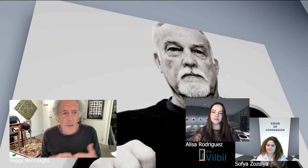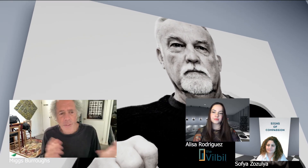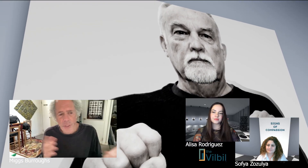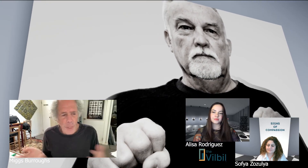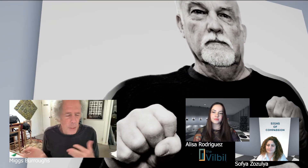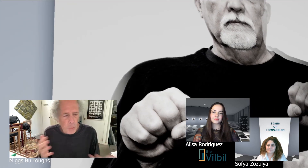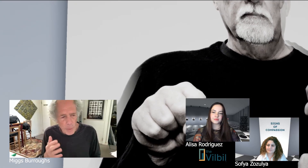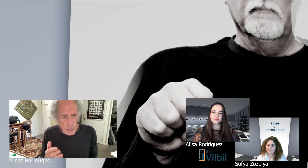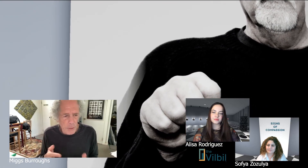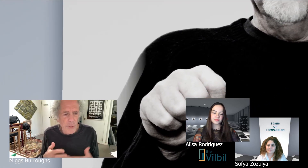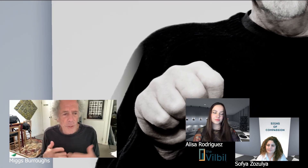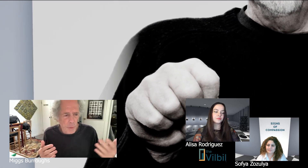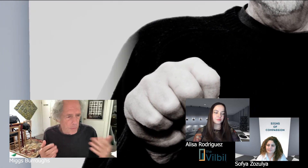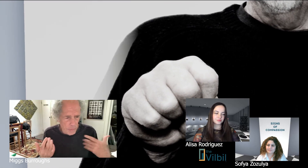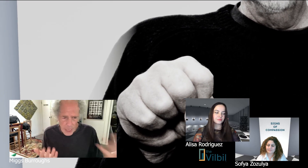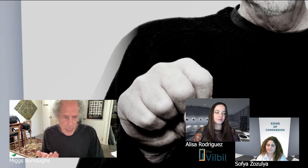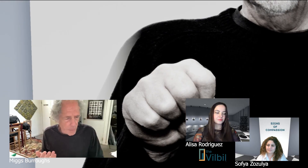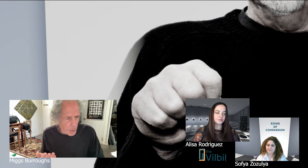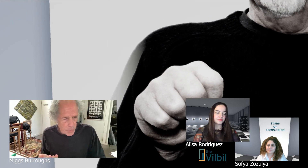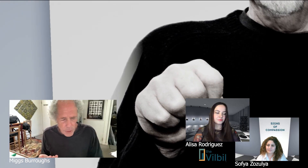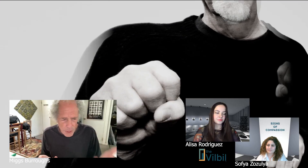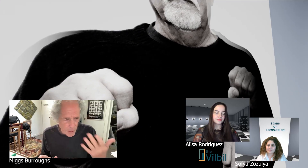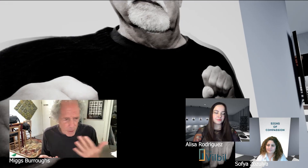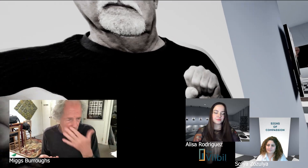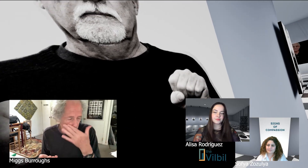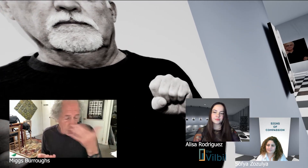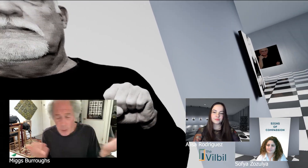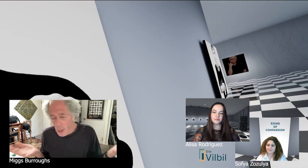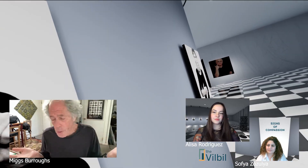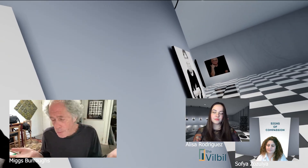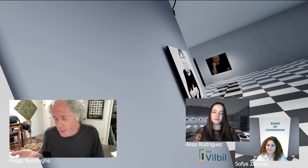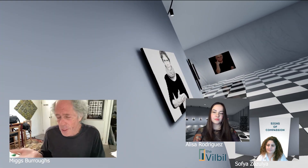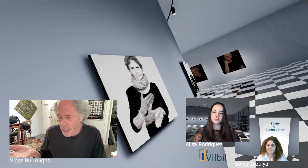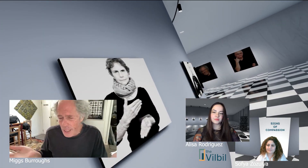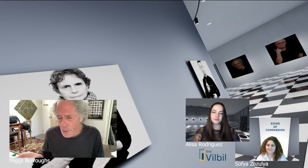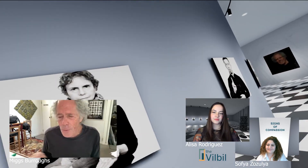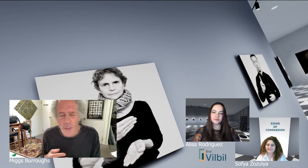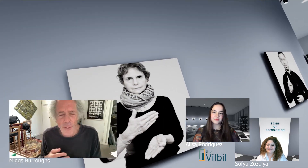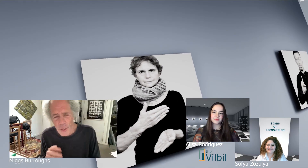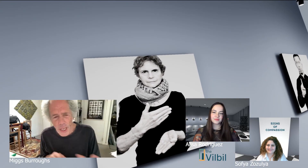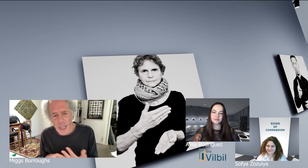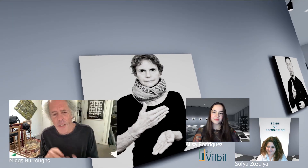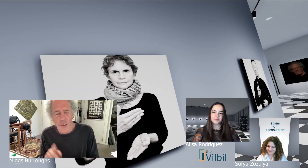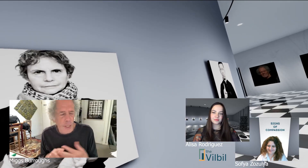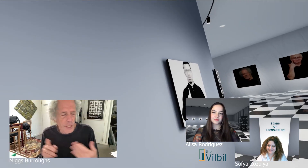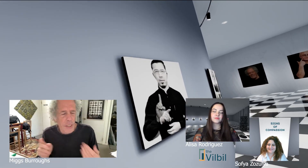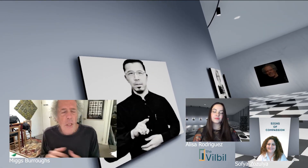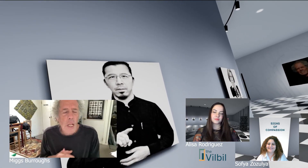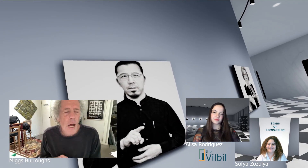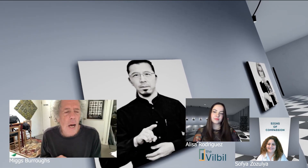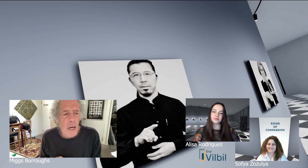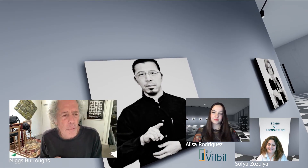obviously men and women, and there's some gay people in there that nobody would know by looking at them, but there's gay, the straight,